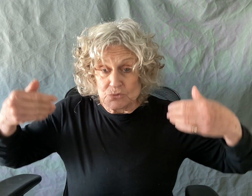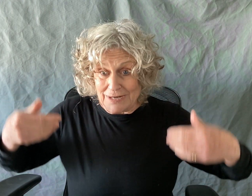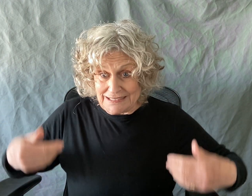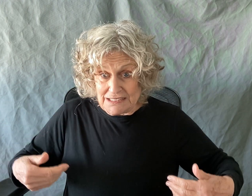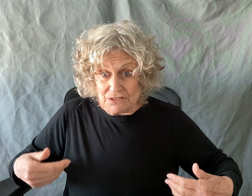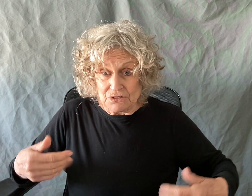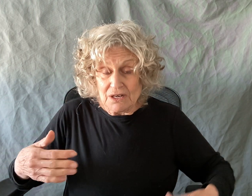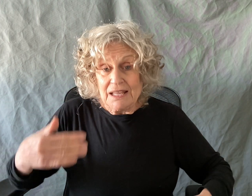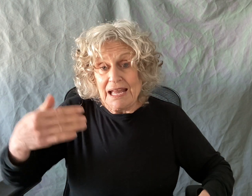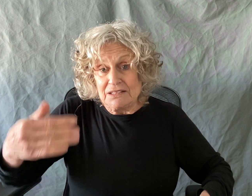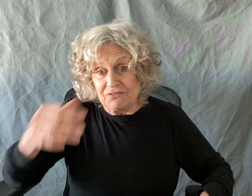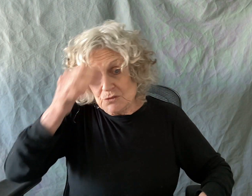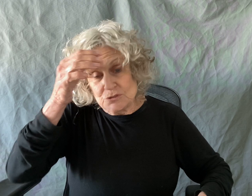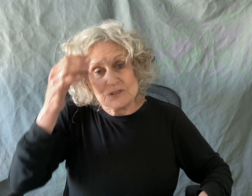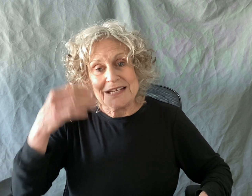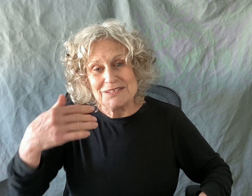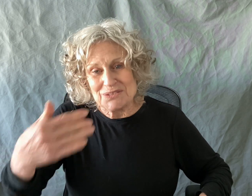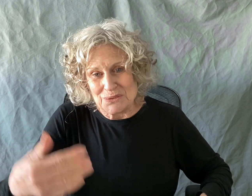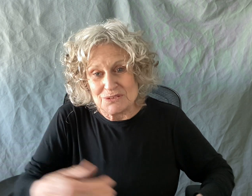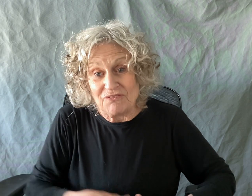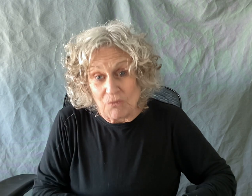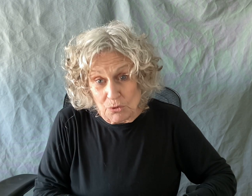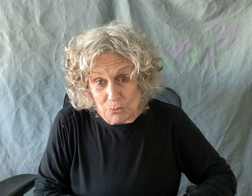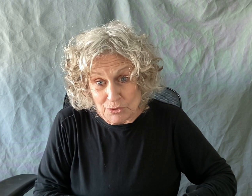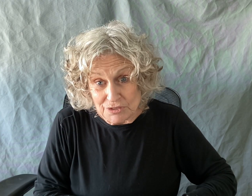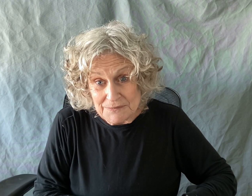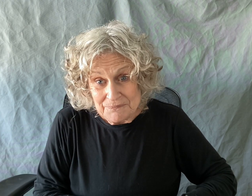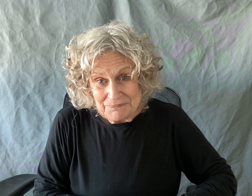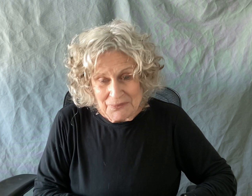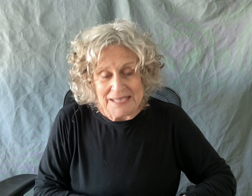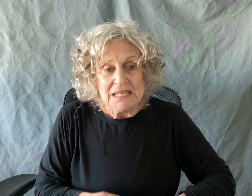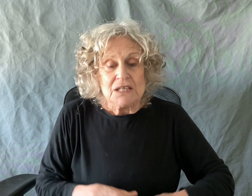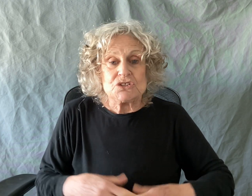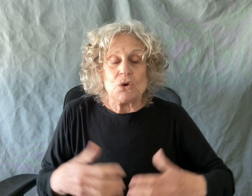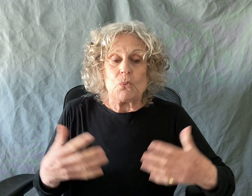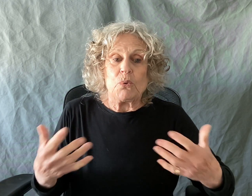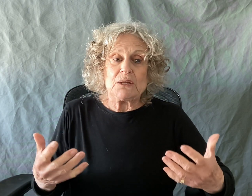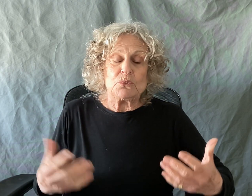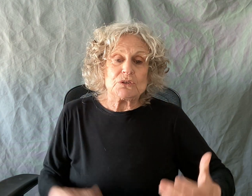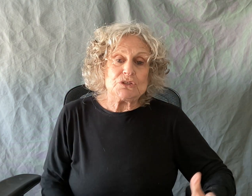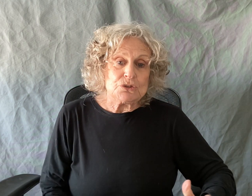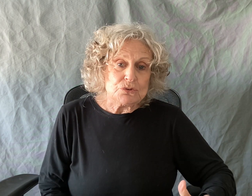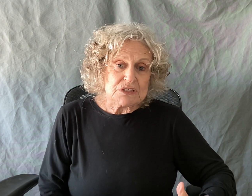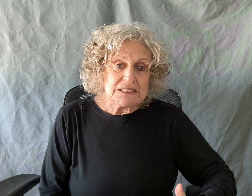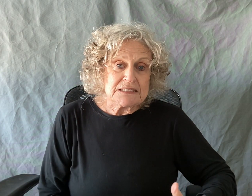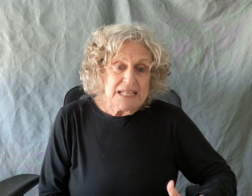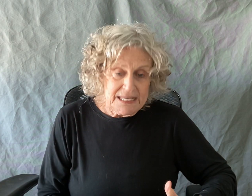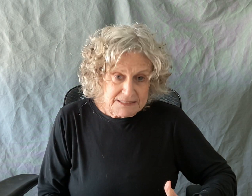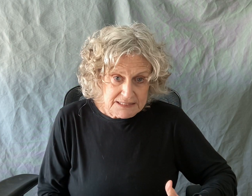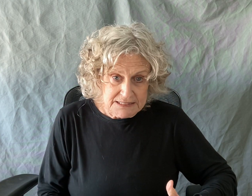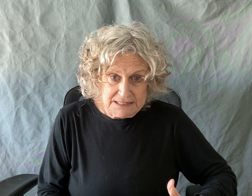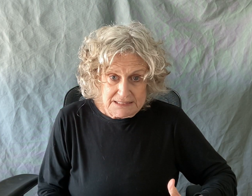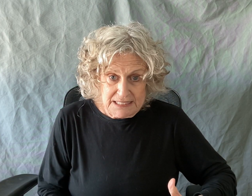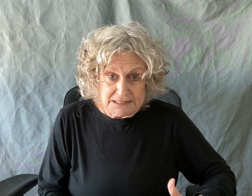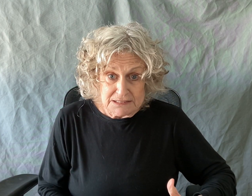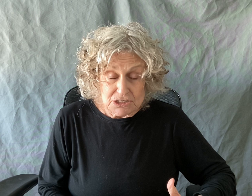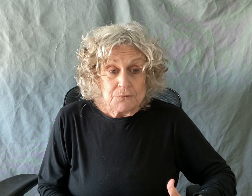right here, and the future tense goes forward. Okay, so when we're using tenses in a sentence,